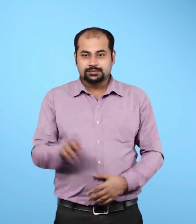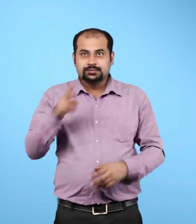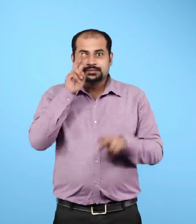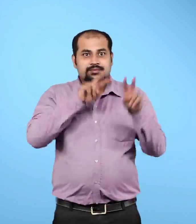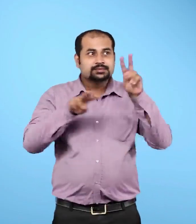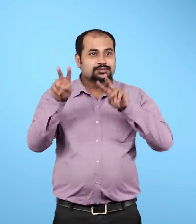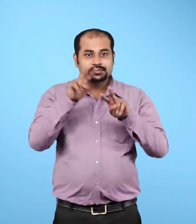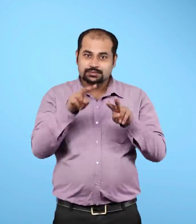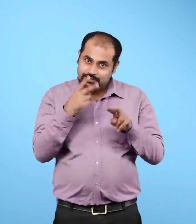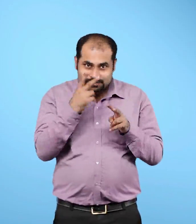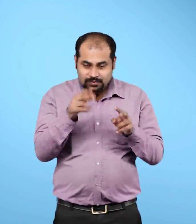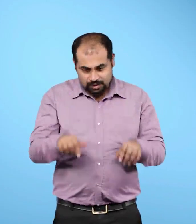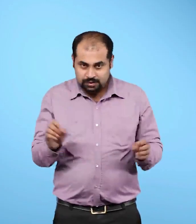Let's read each bill.